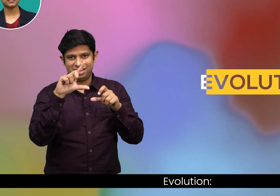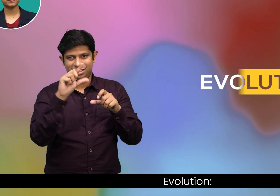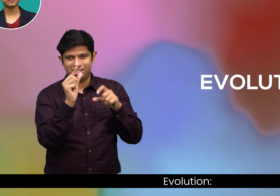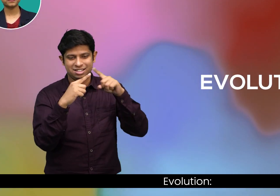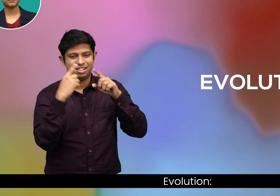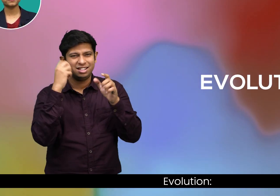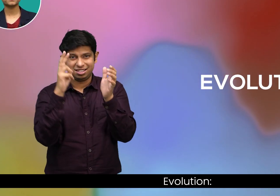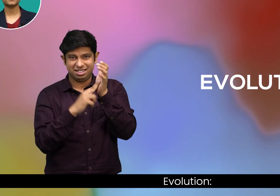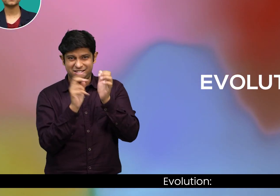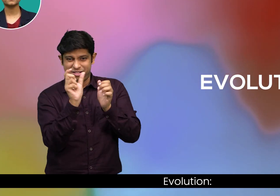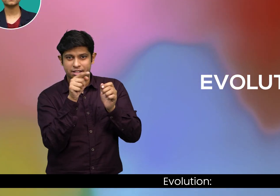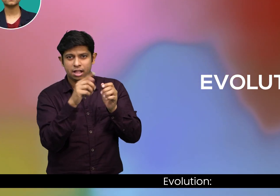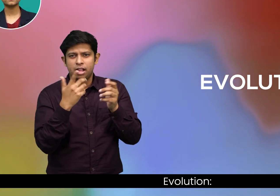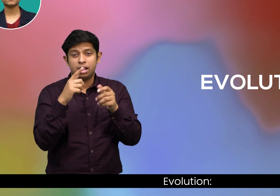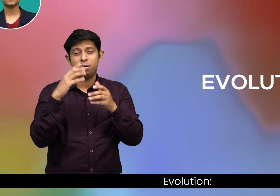Evolution.